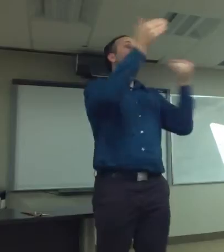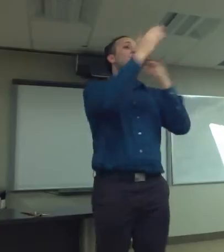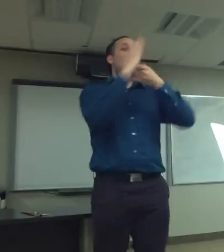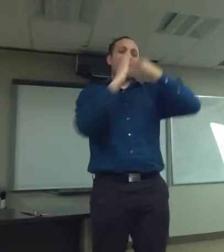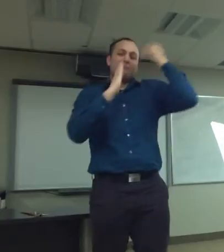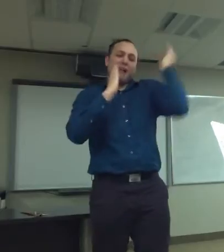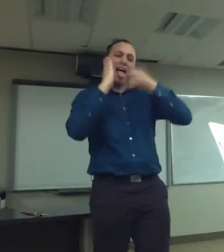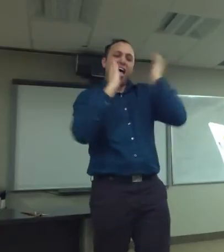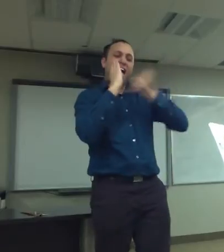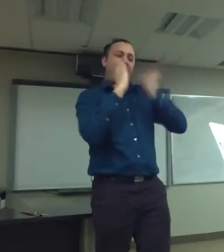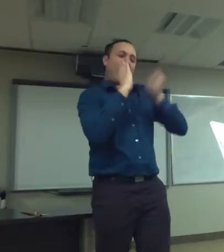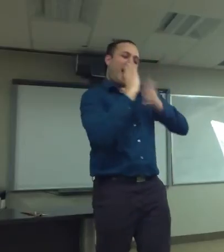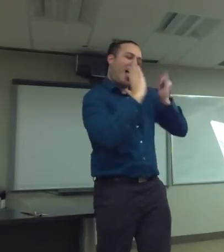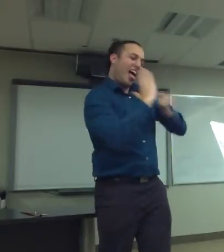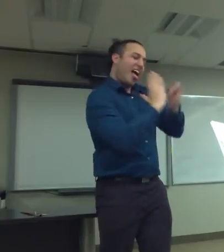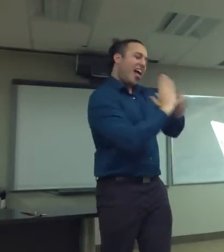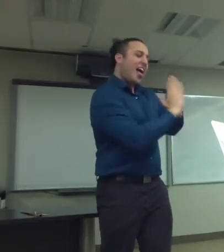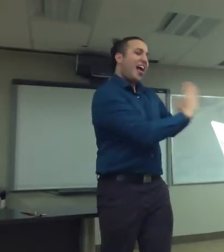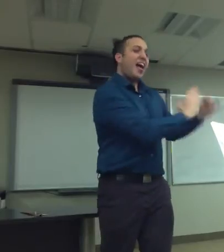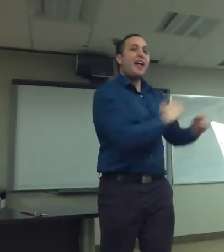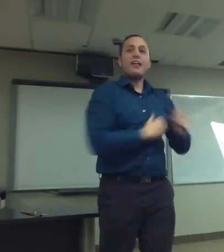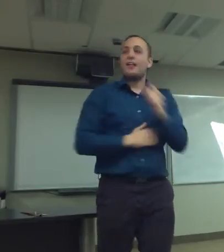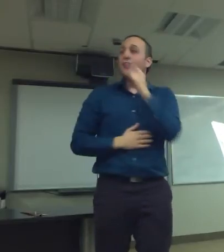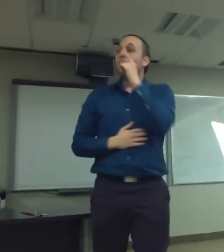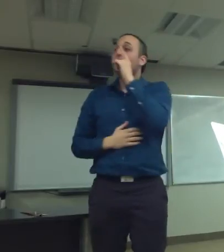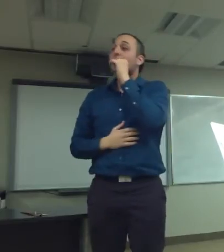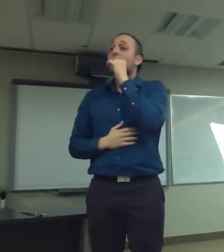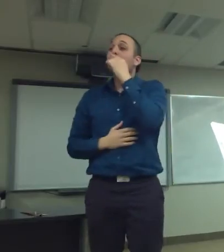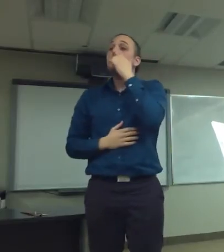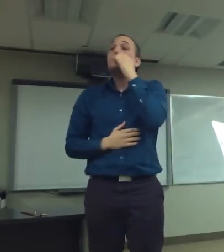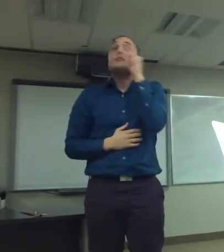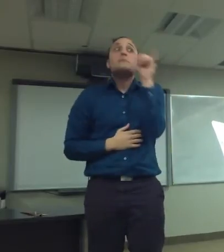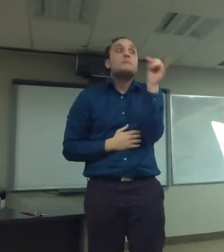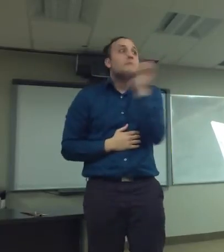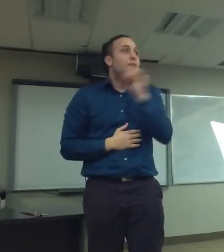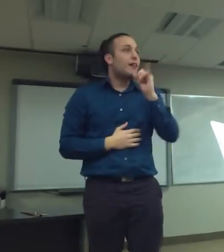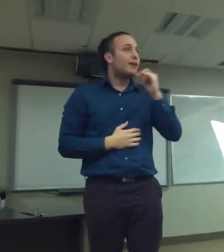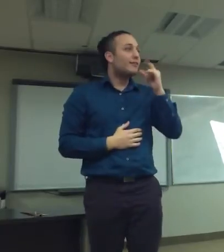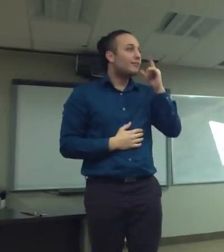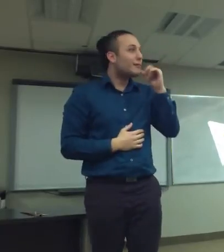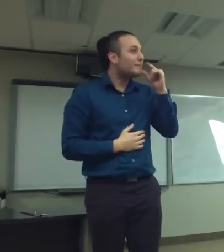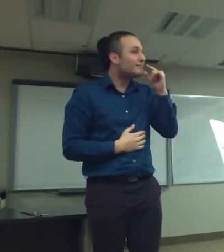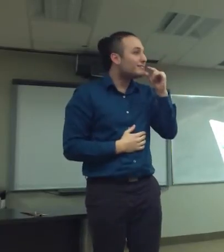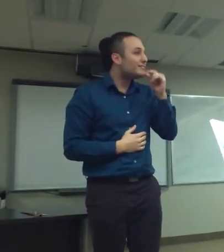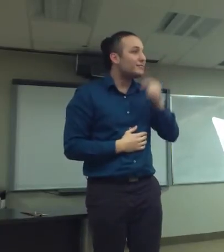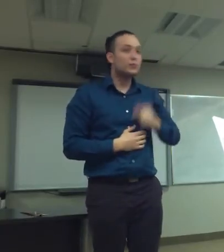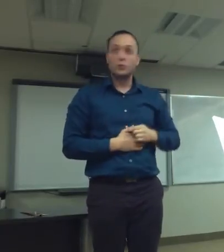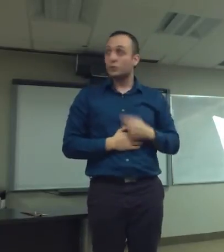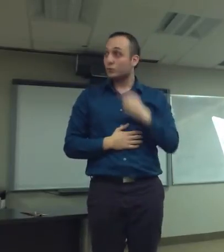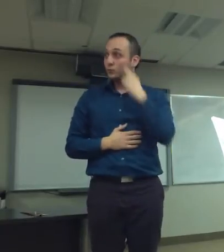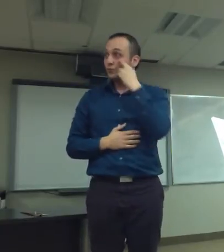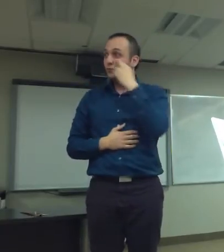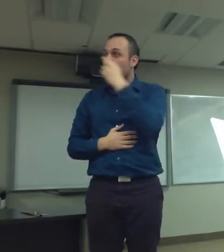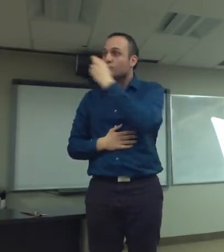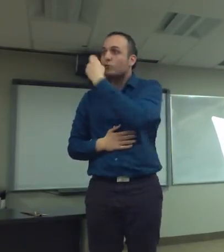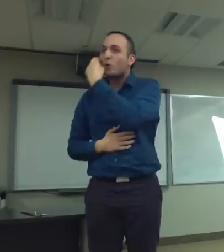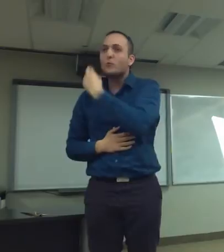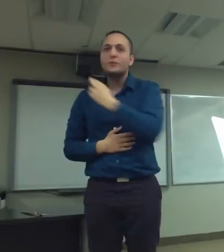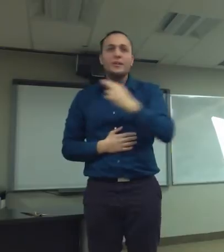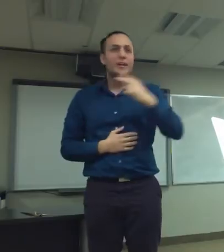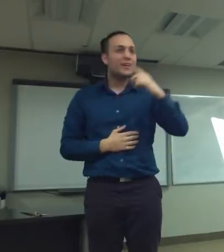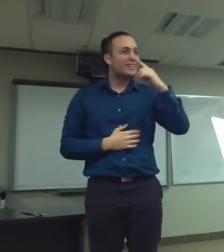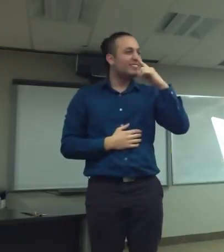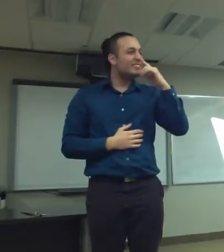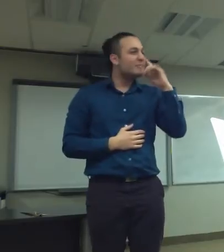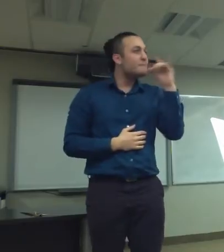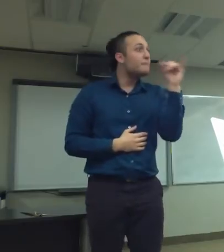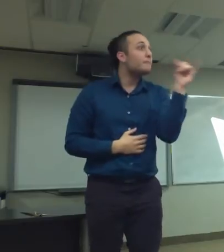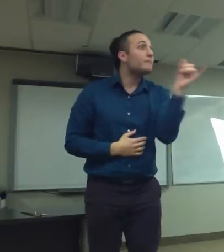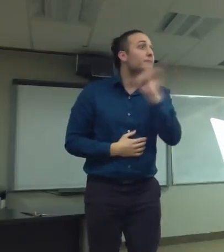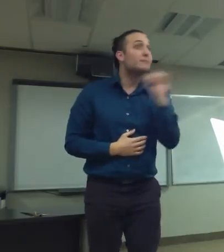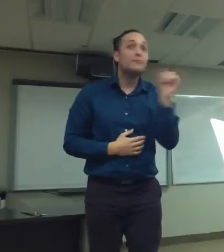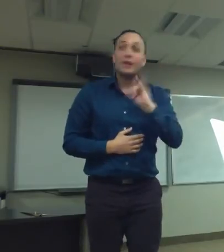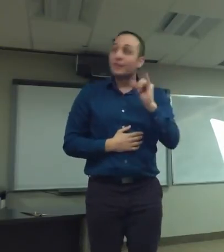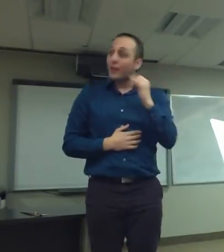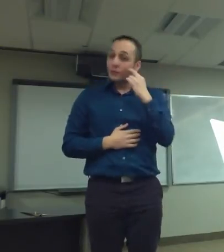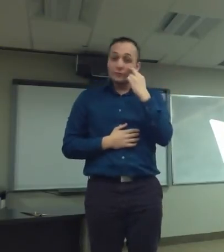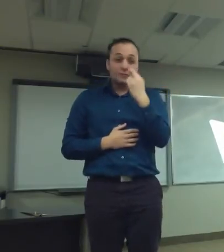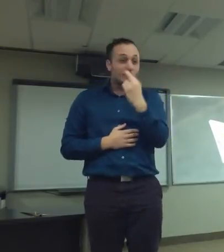pictures. She drew lemons that smelled like lemons and roses that smelled like